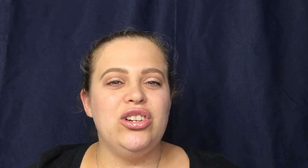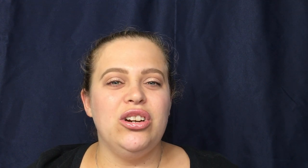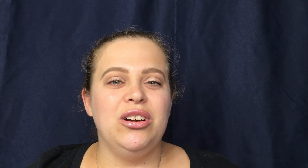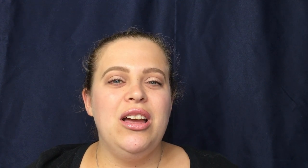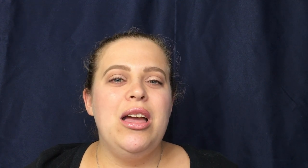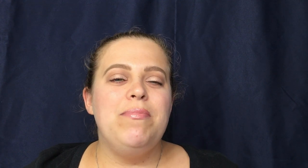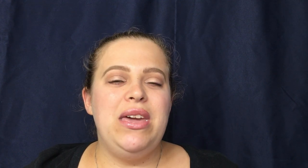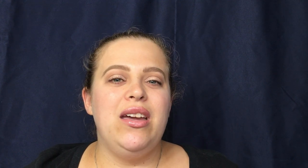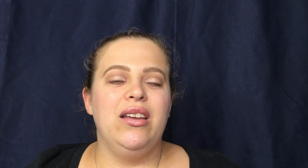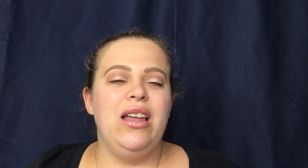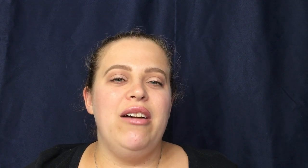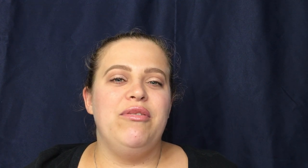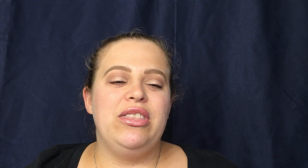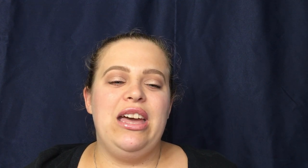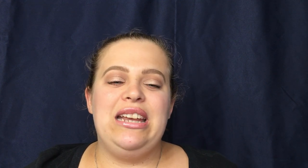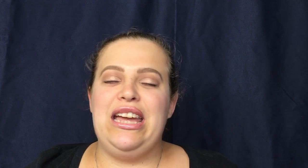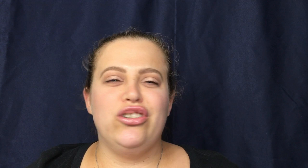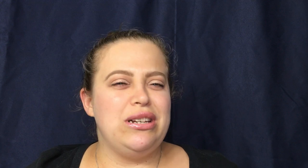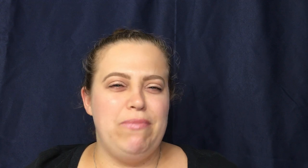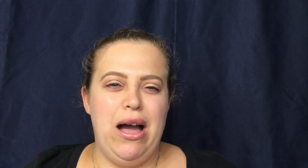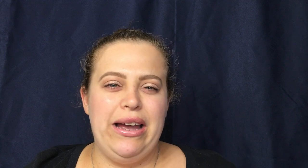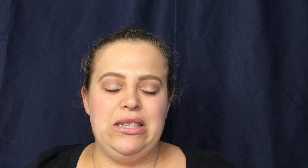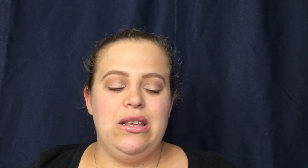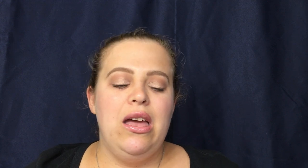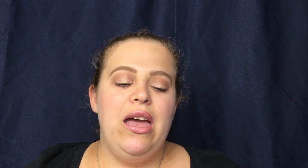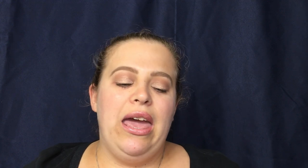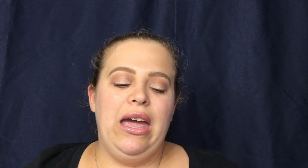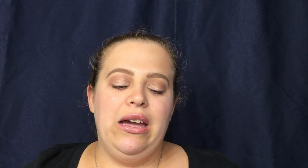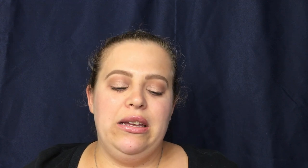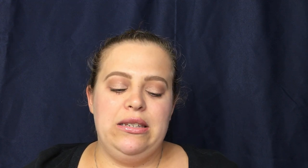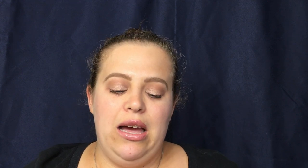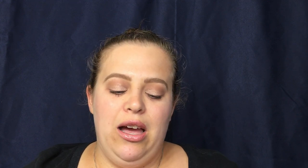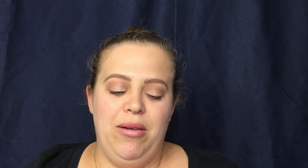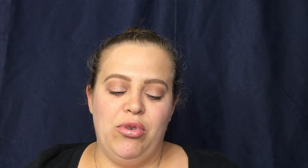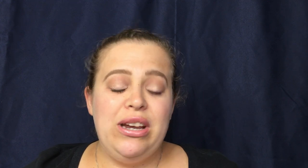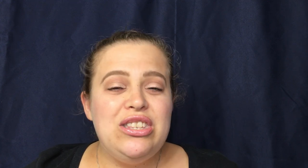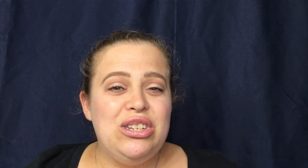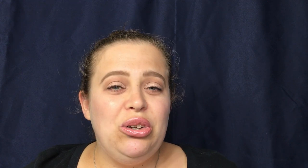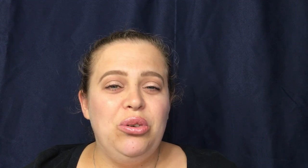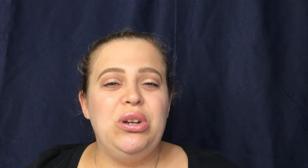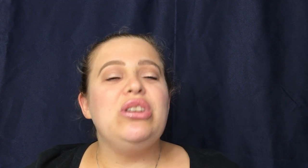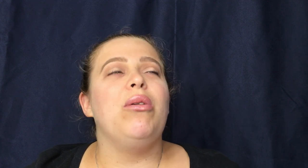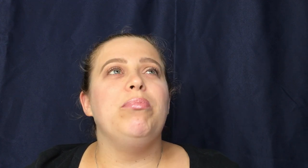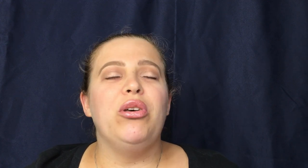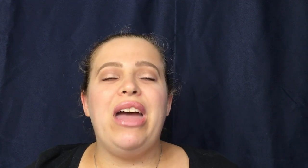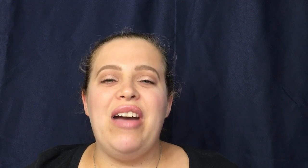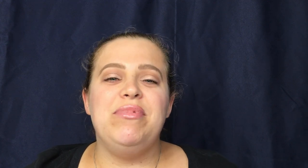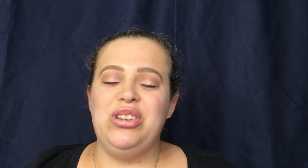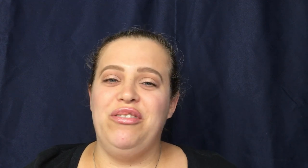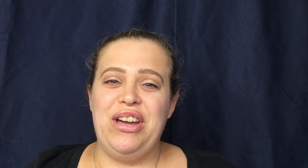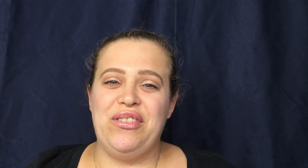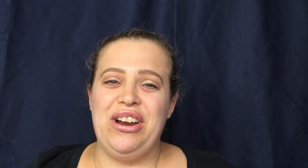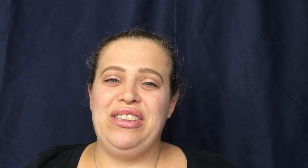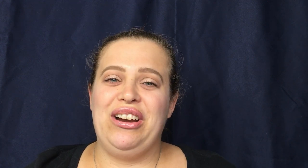teenager being in love with like Dangerous Minds and Grease 2, which both have Michelle Pfeiffer in there.